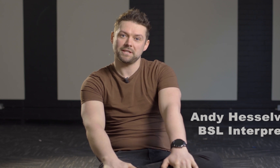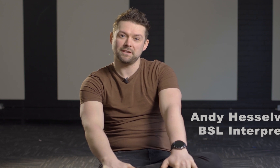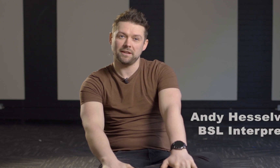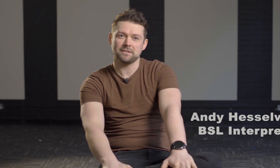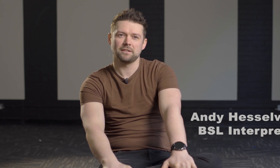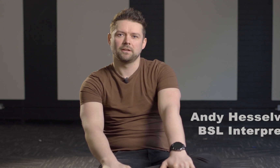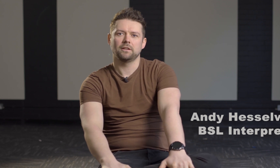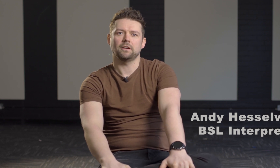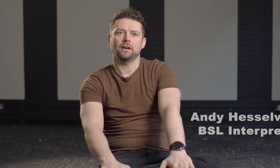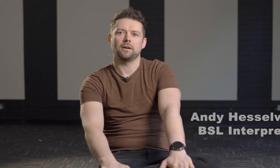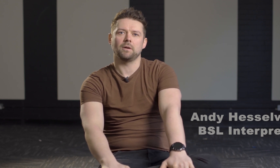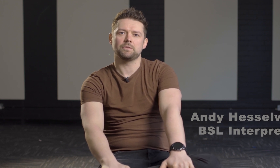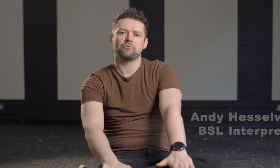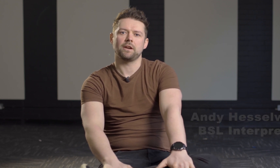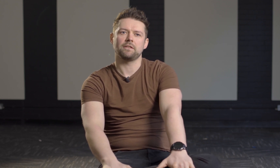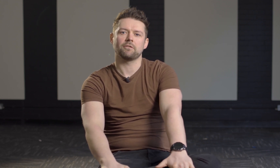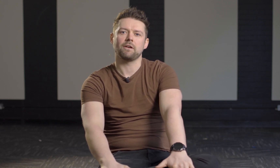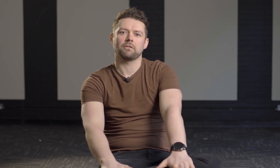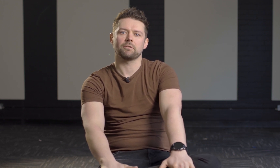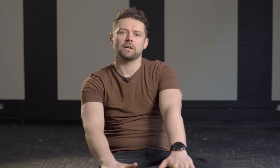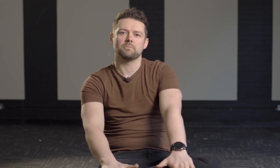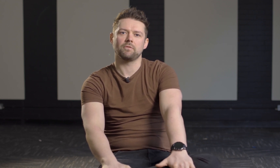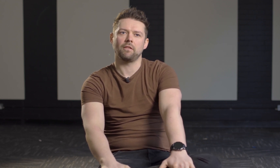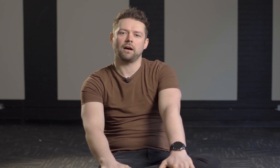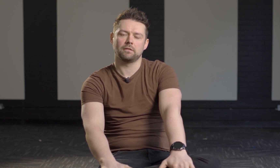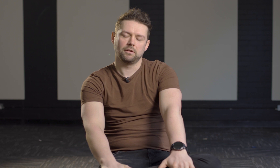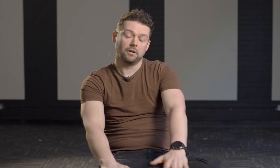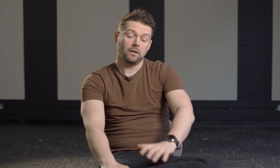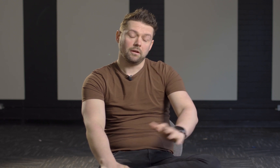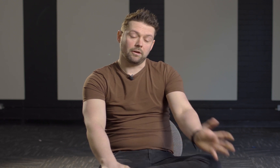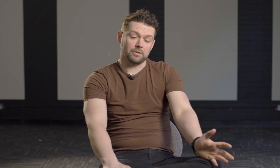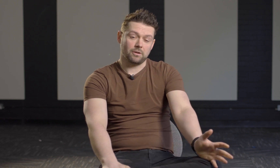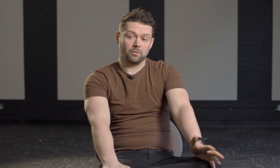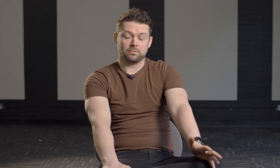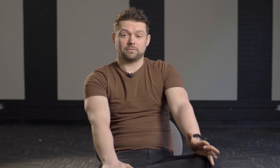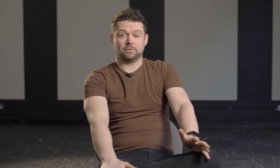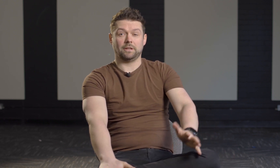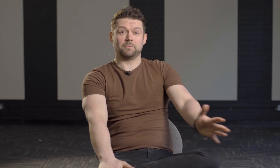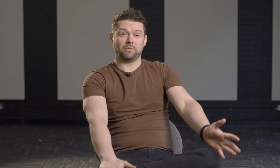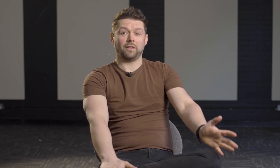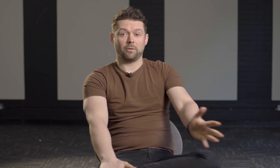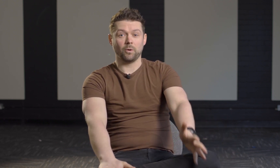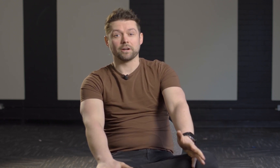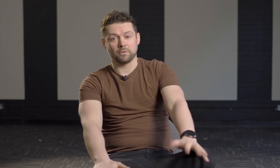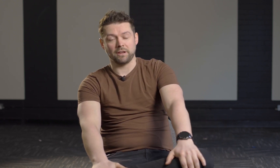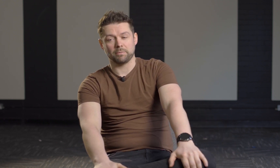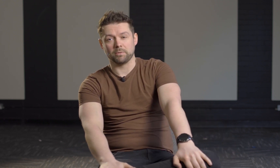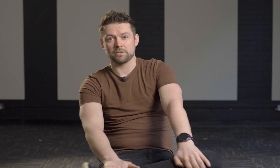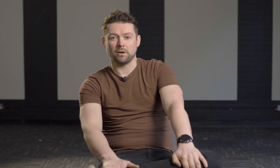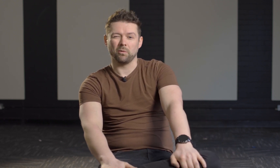13 years. I was a trainee for around 3 years before that. And also, even before that, worked with deaf people. So